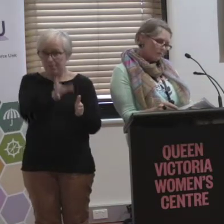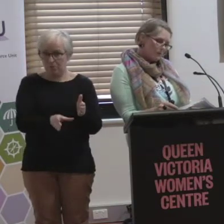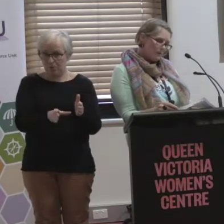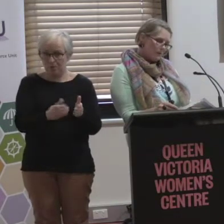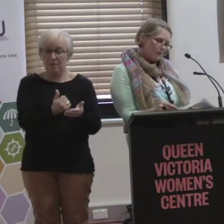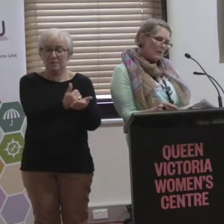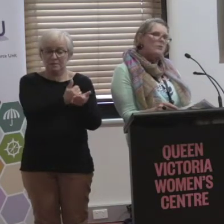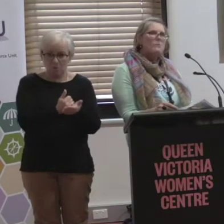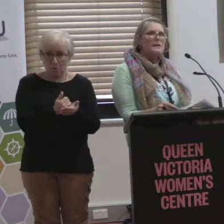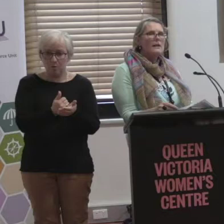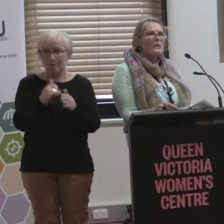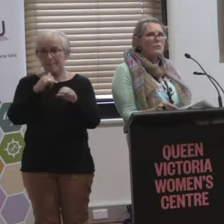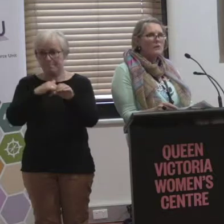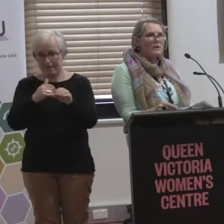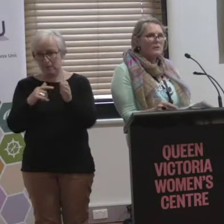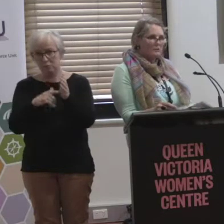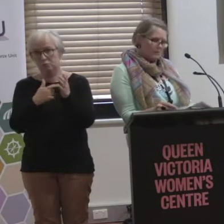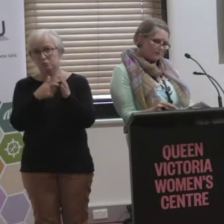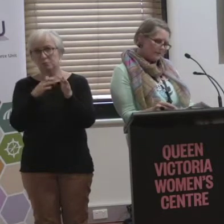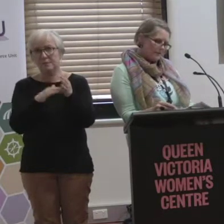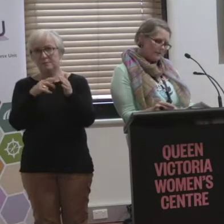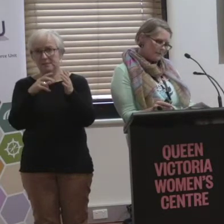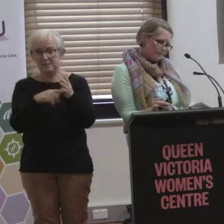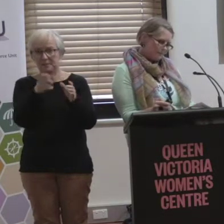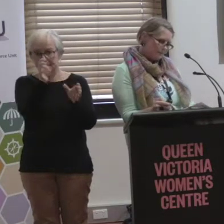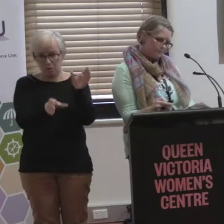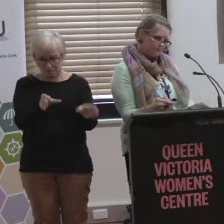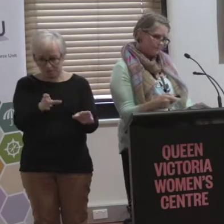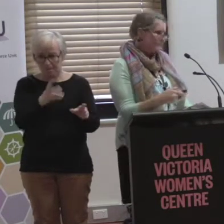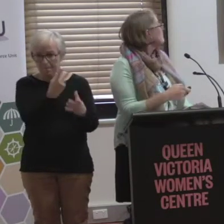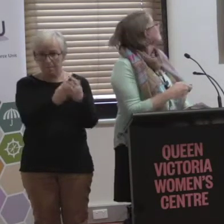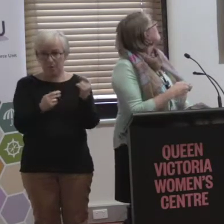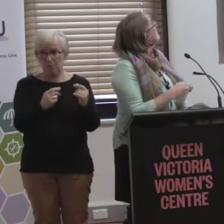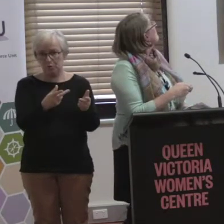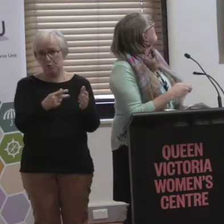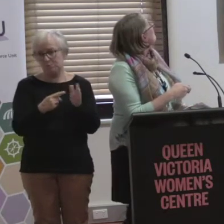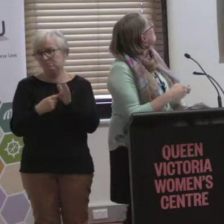support person to be that authorised representative.